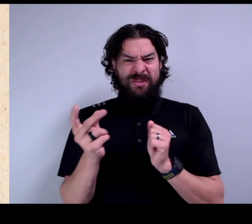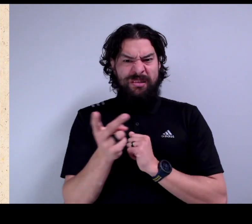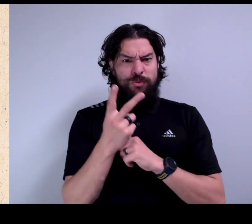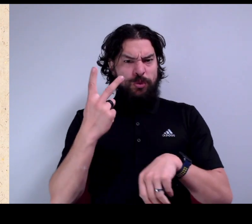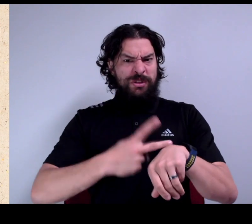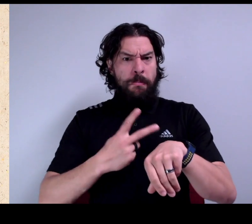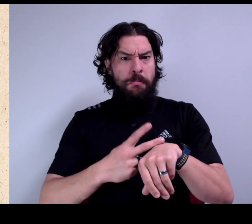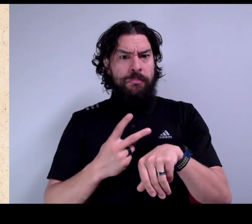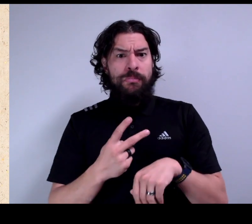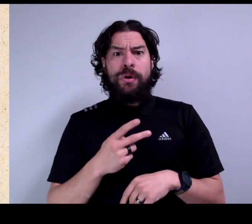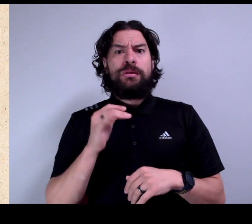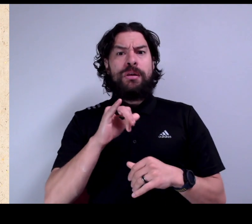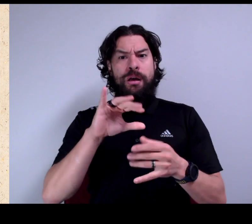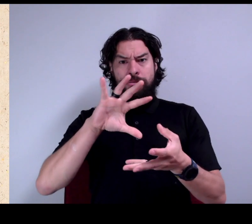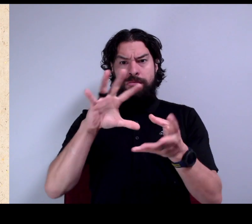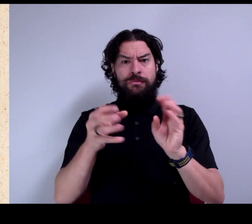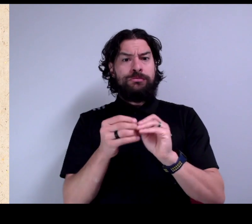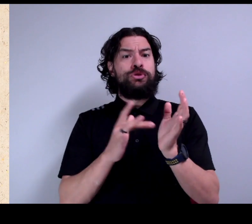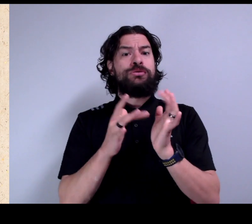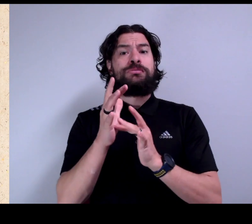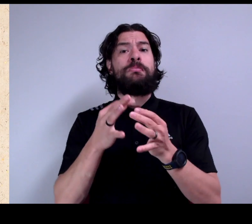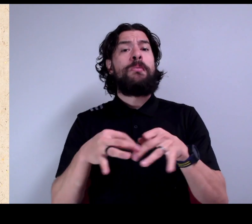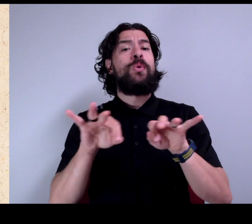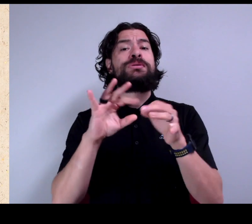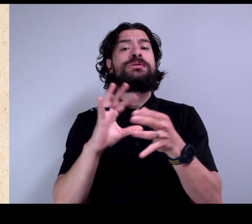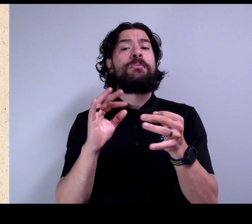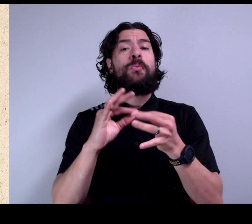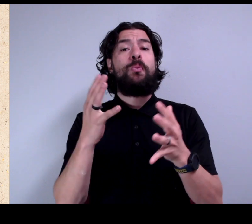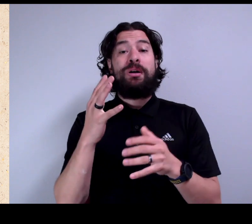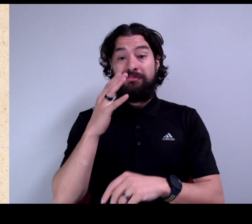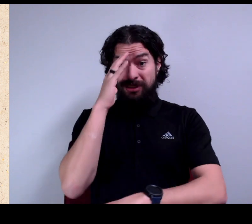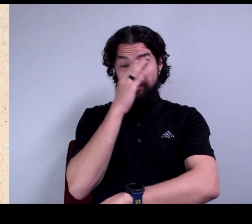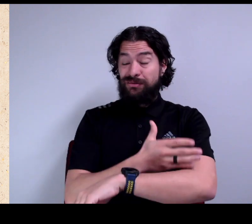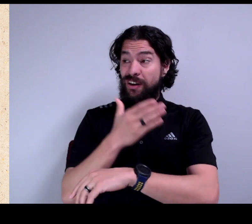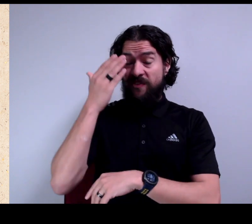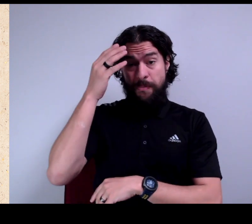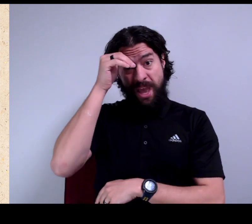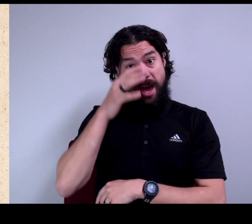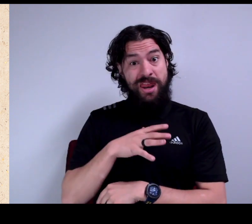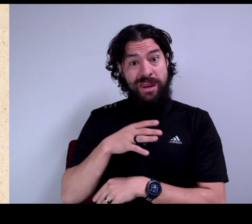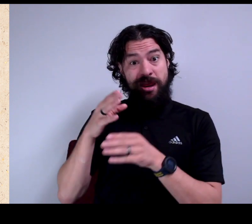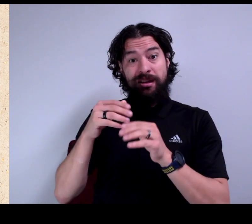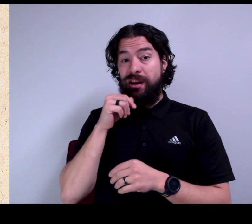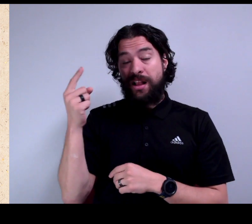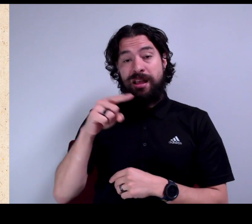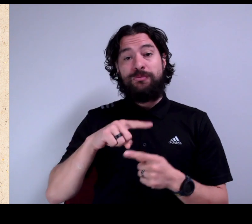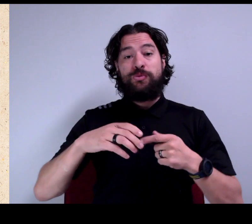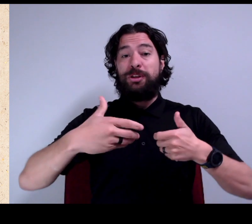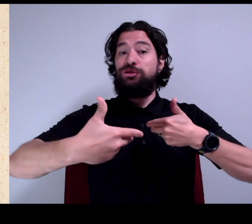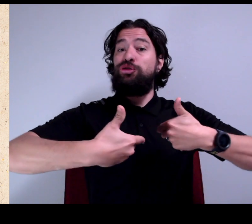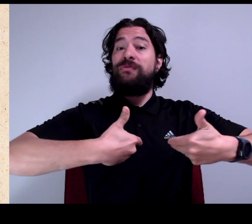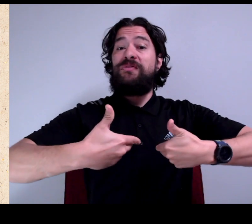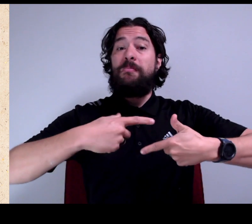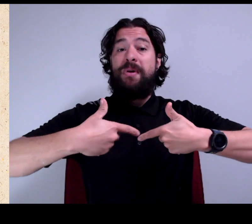them 2 more times, and it all culminates in Jesus' important statement that the Son of Man did not come